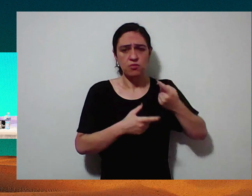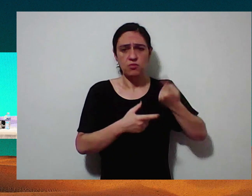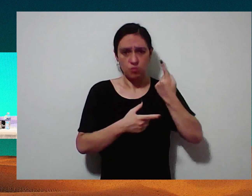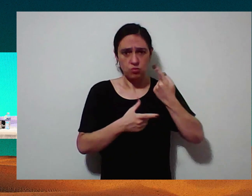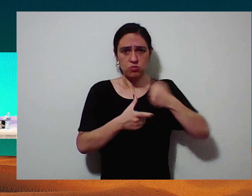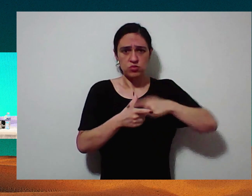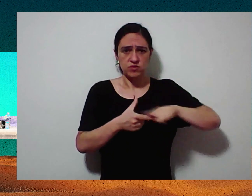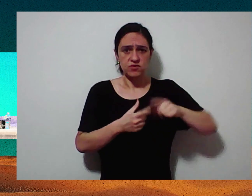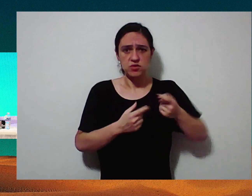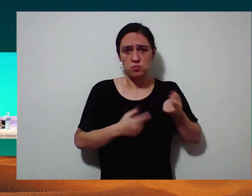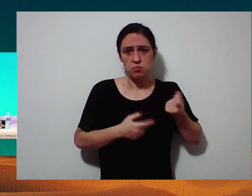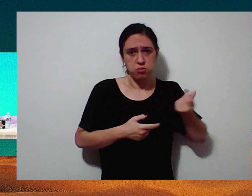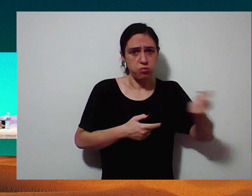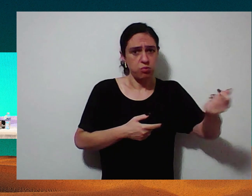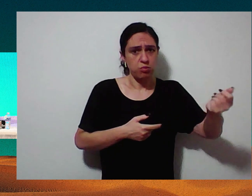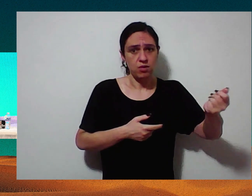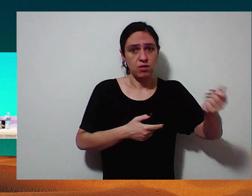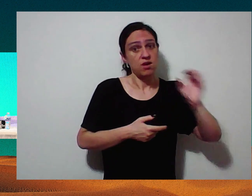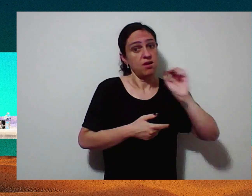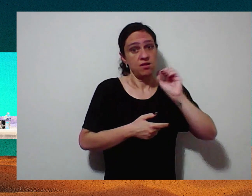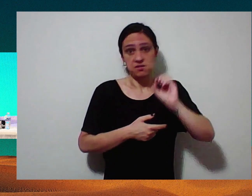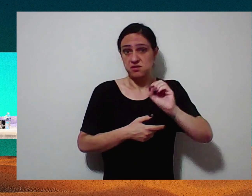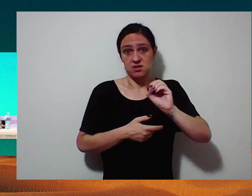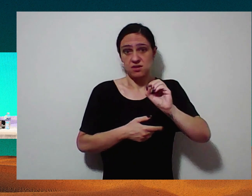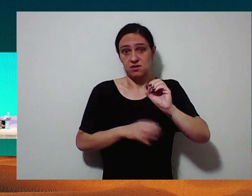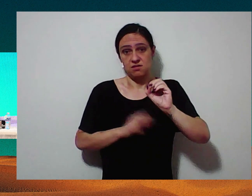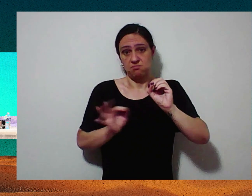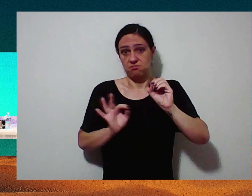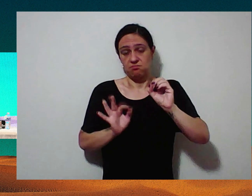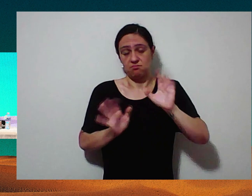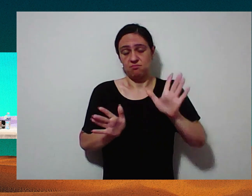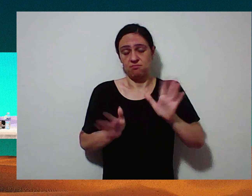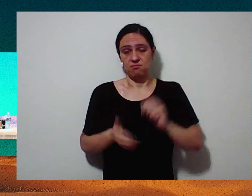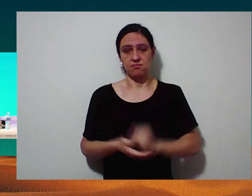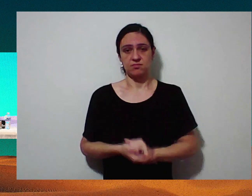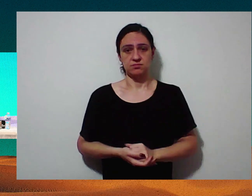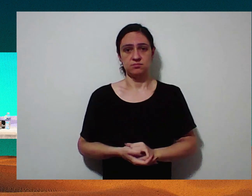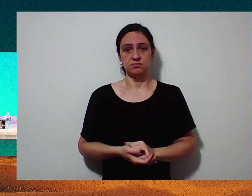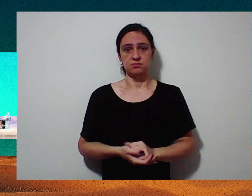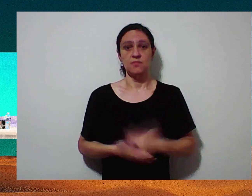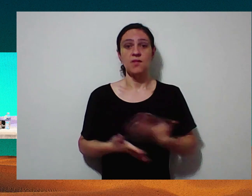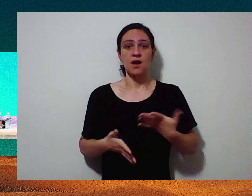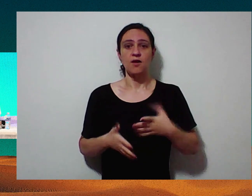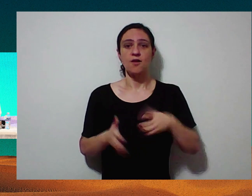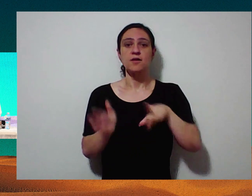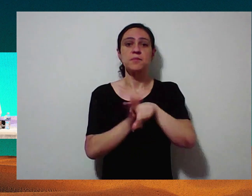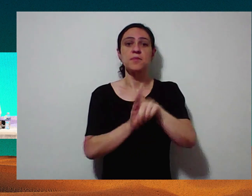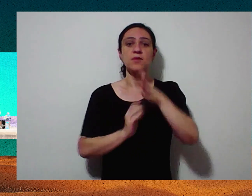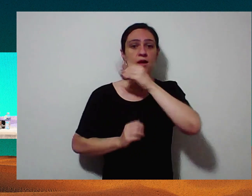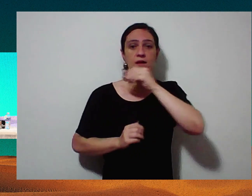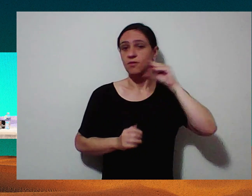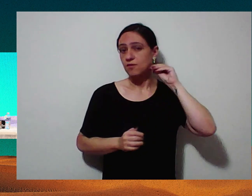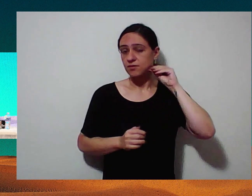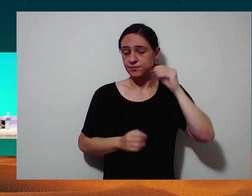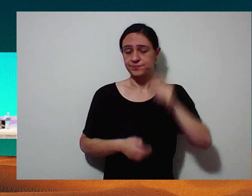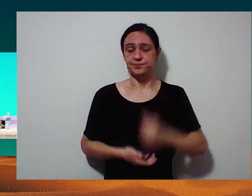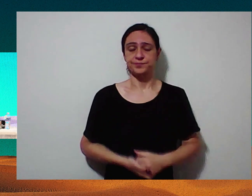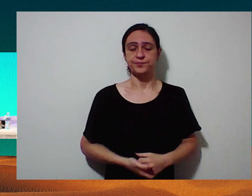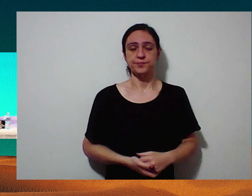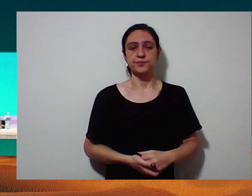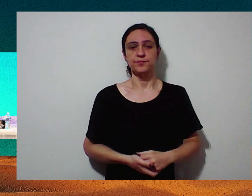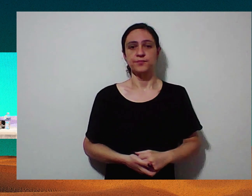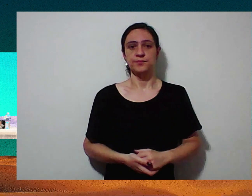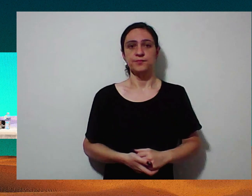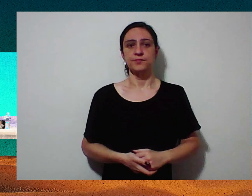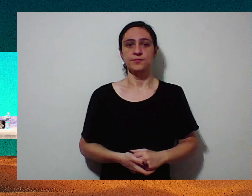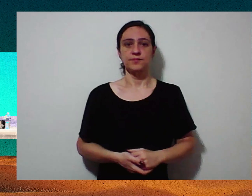Dá zero. By infinity. Agora It's vou zero. perguntar para os adolescentes. I'm going to ask the teenagers. Né? Lúcifer